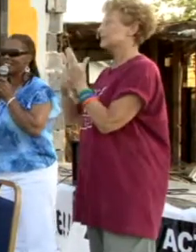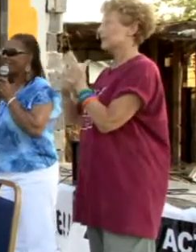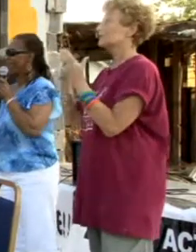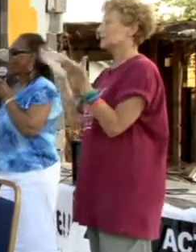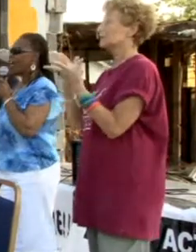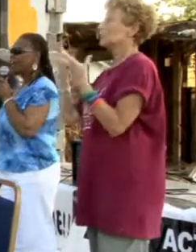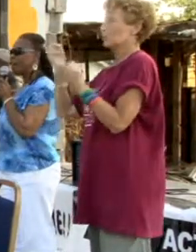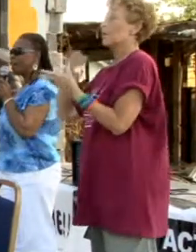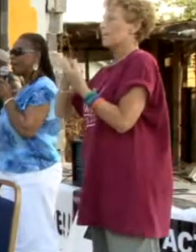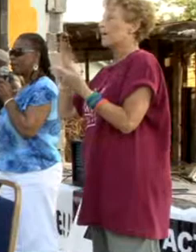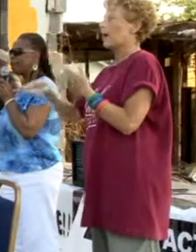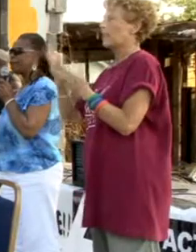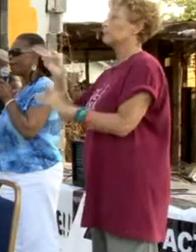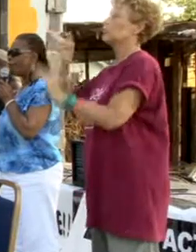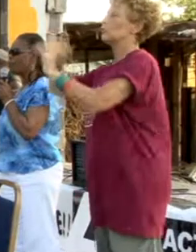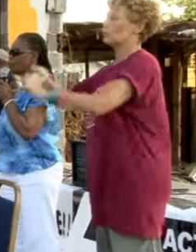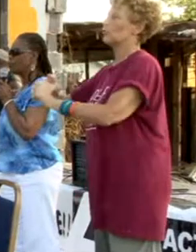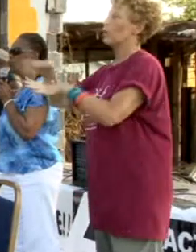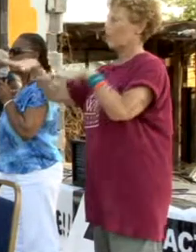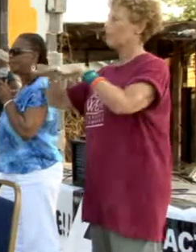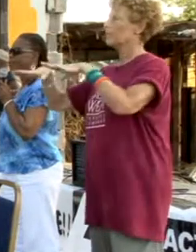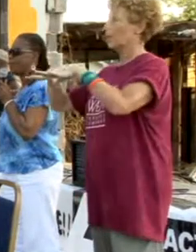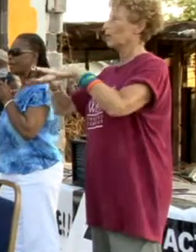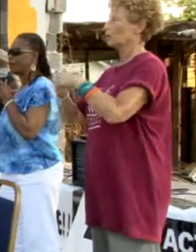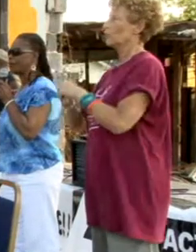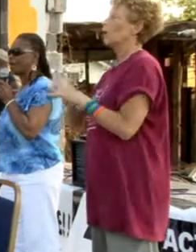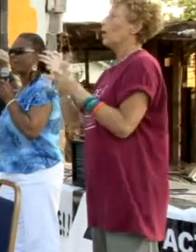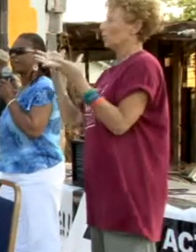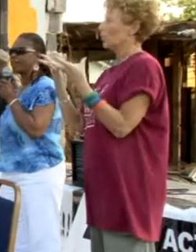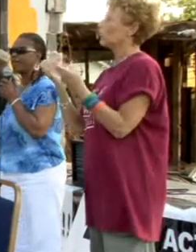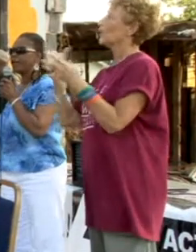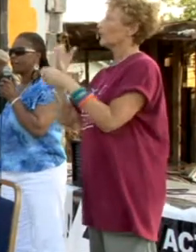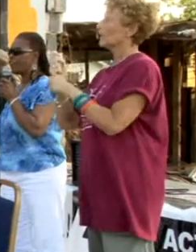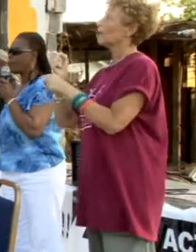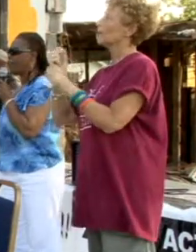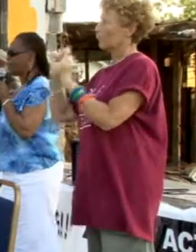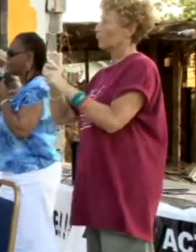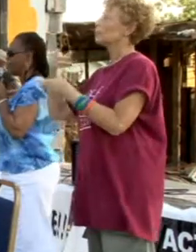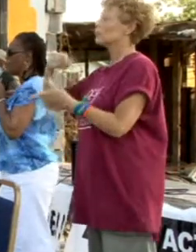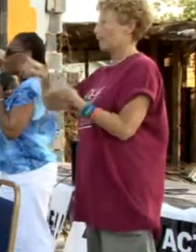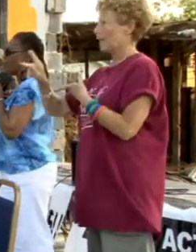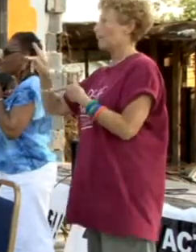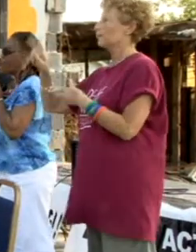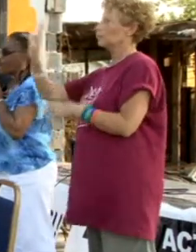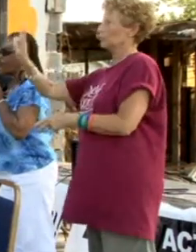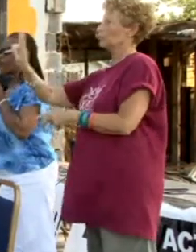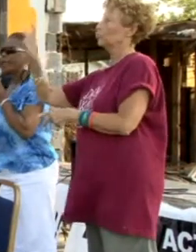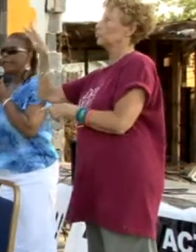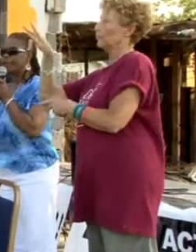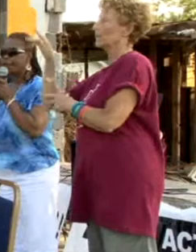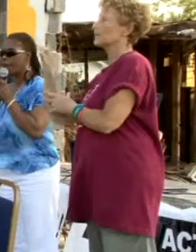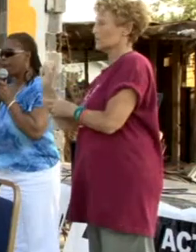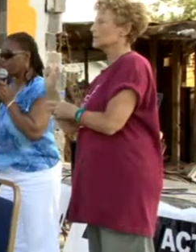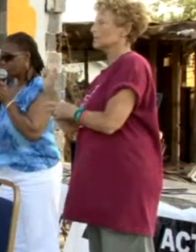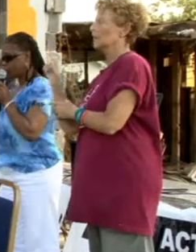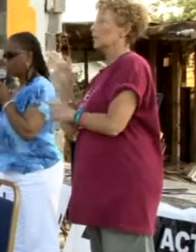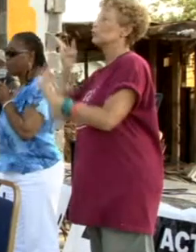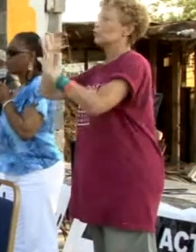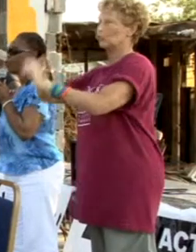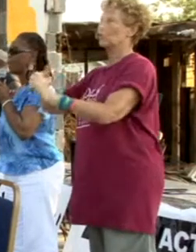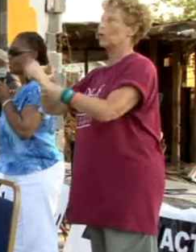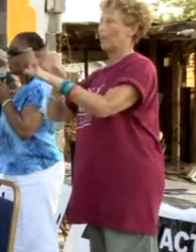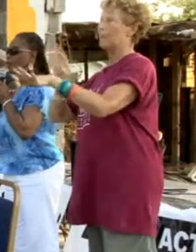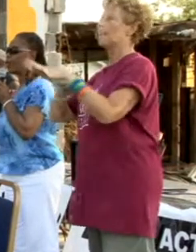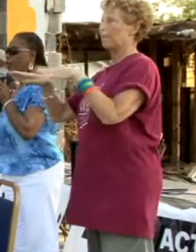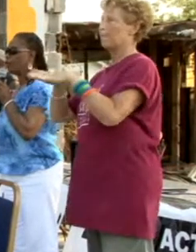your tickets, and help us to raise the money, because we're trying to get enough money so that we can pay for and show